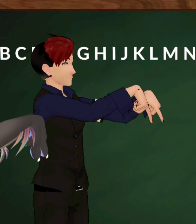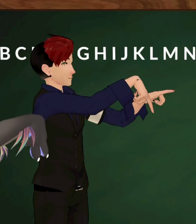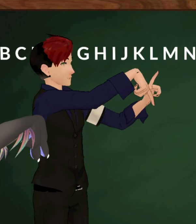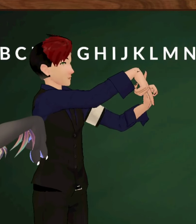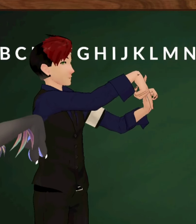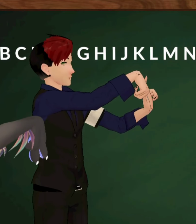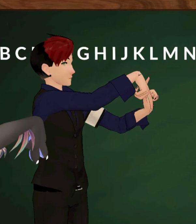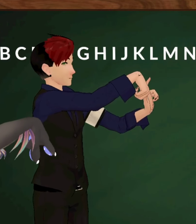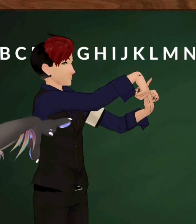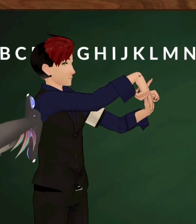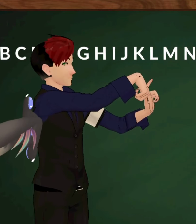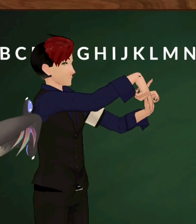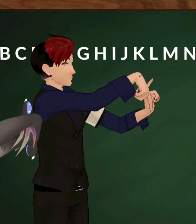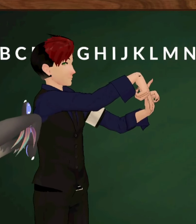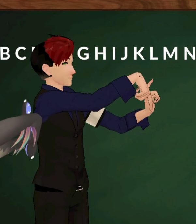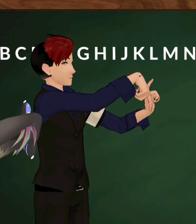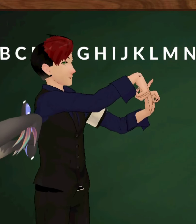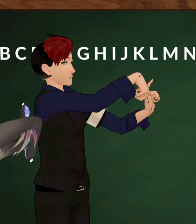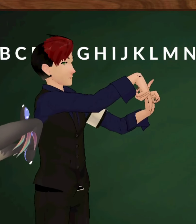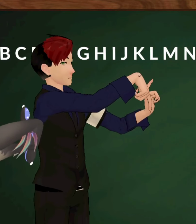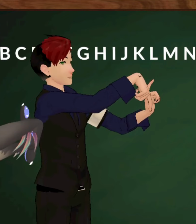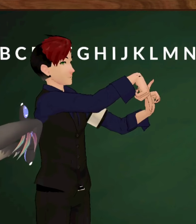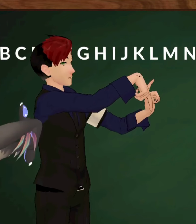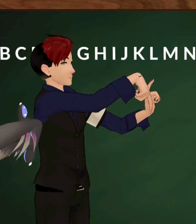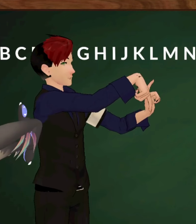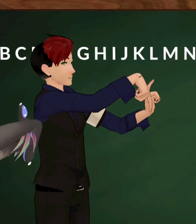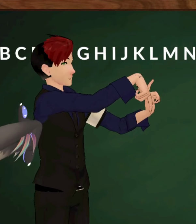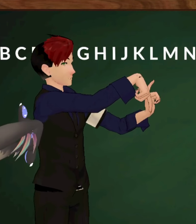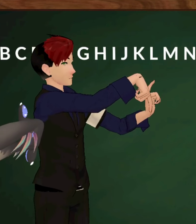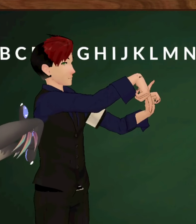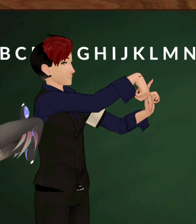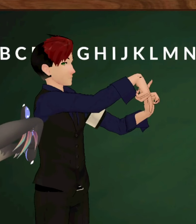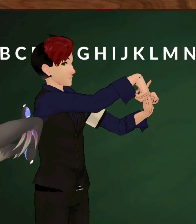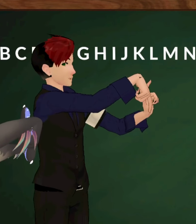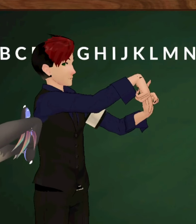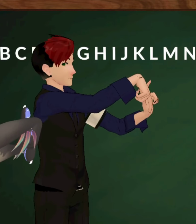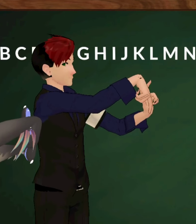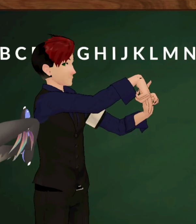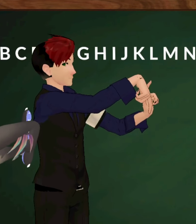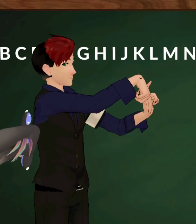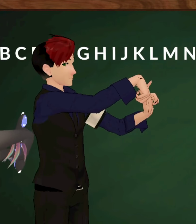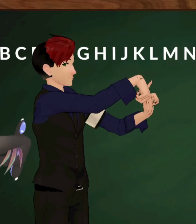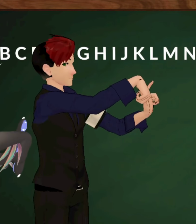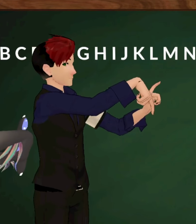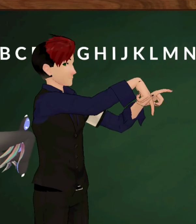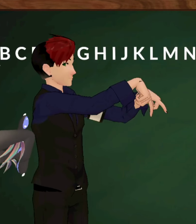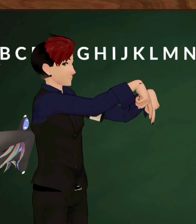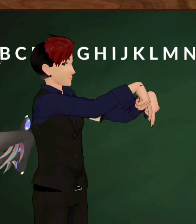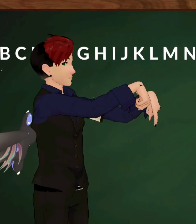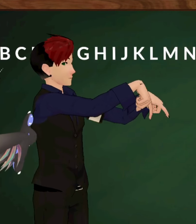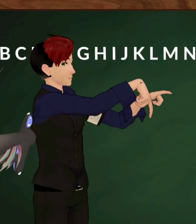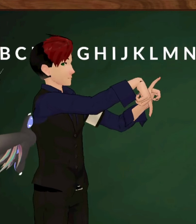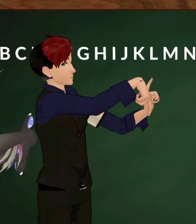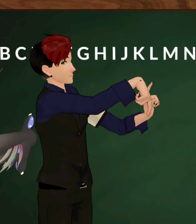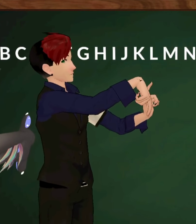and then we have N. And that is the same for both index and general VR. So M and